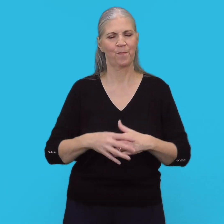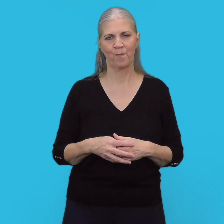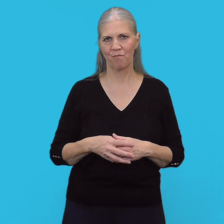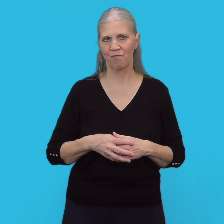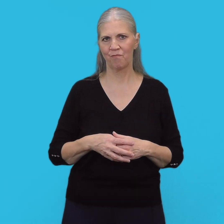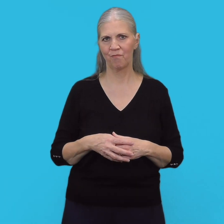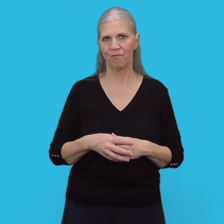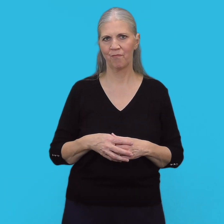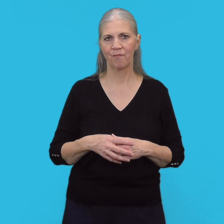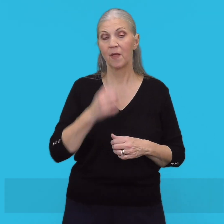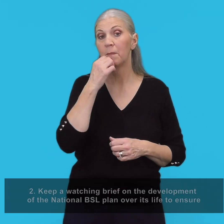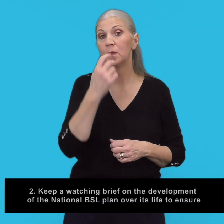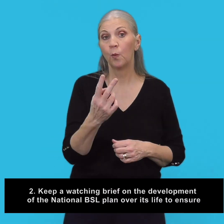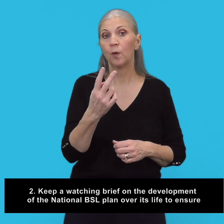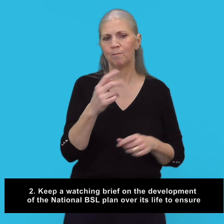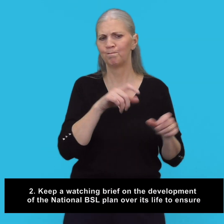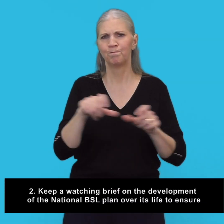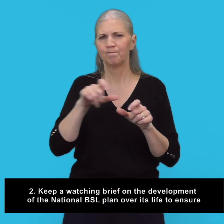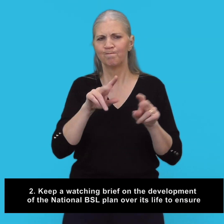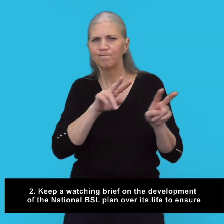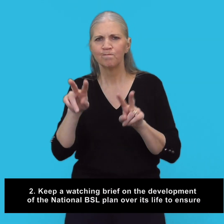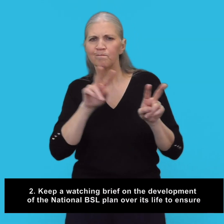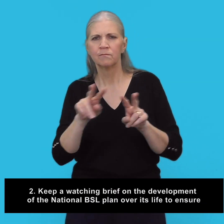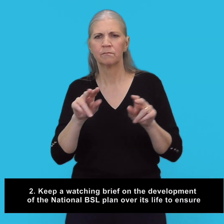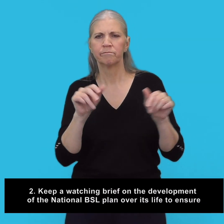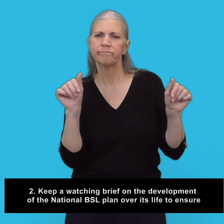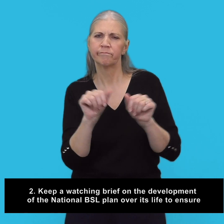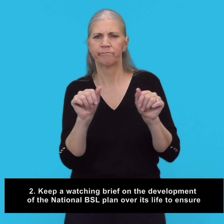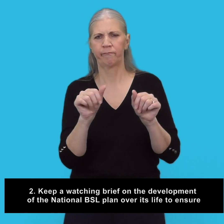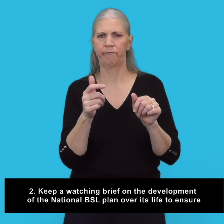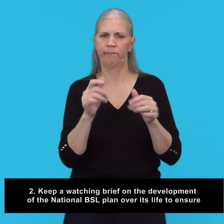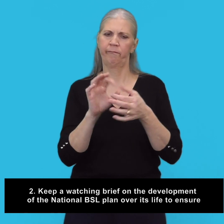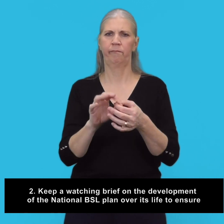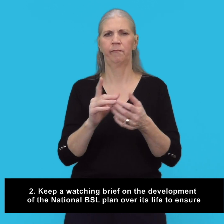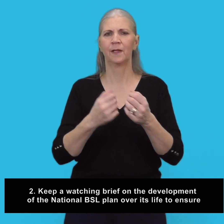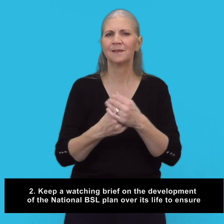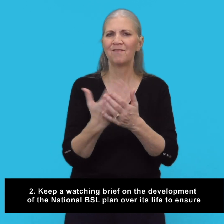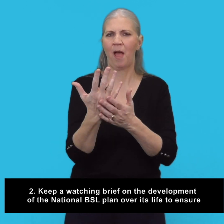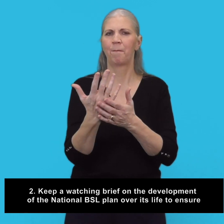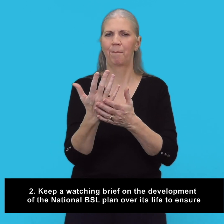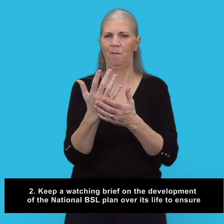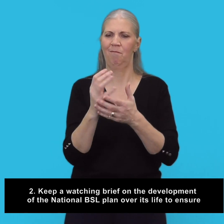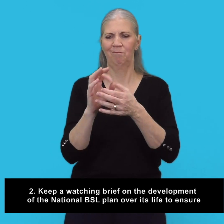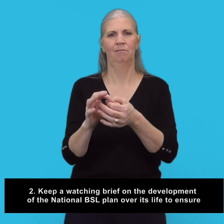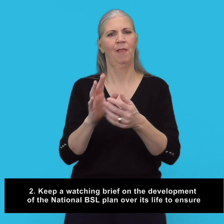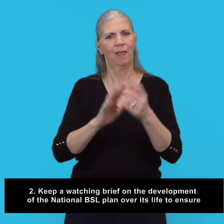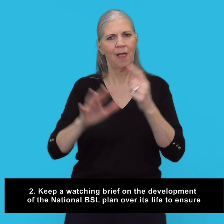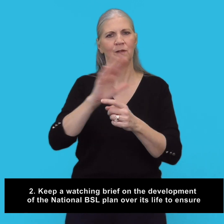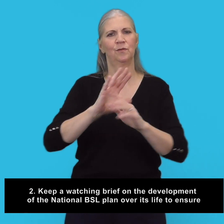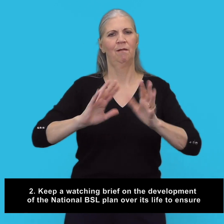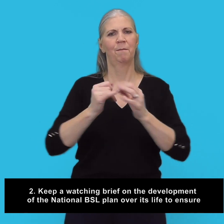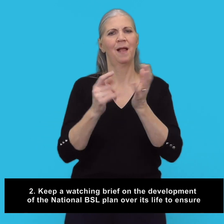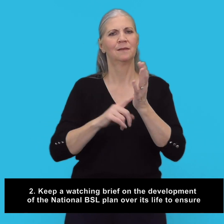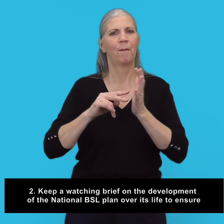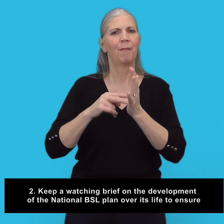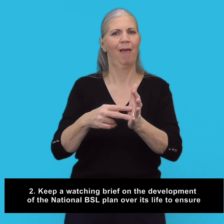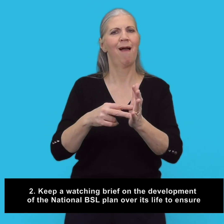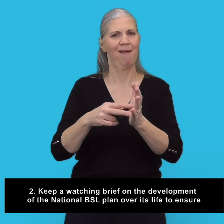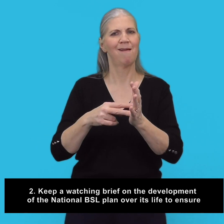2. Keep a watching brief on the development of the National BSL Plan over its life to ensure we